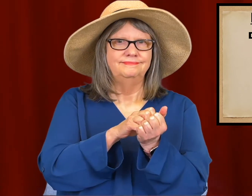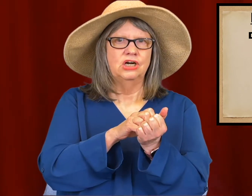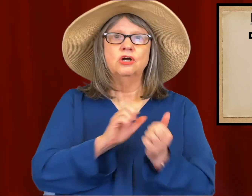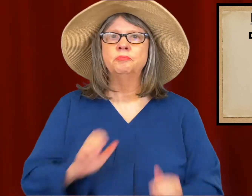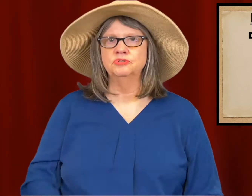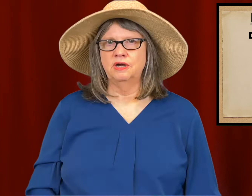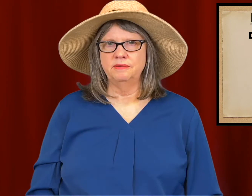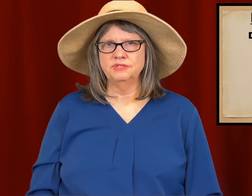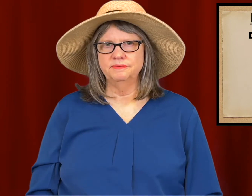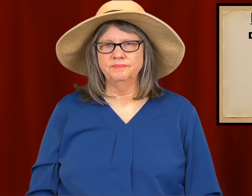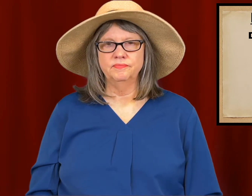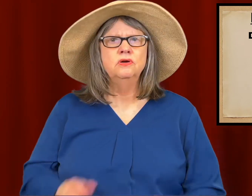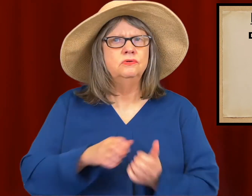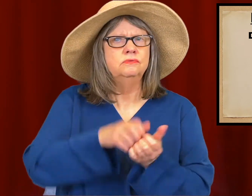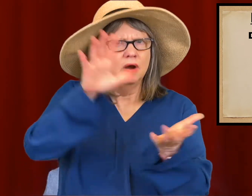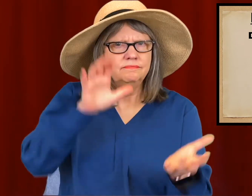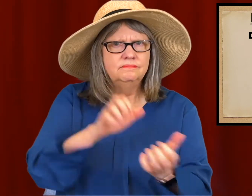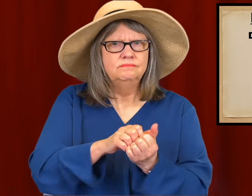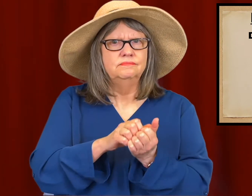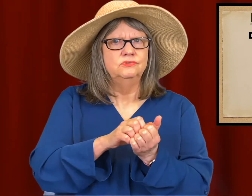a couple times.